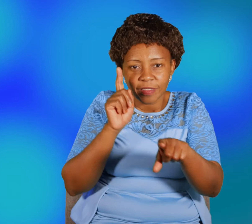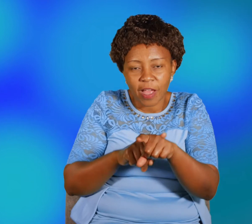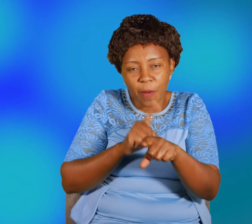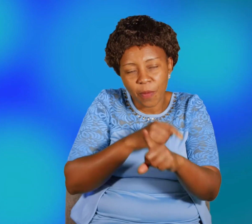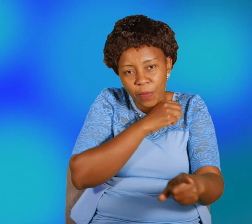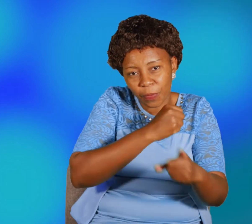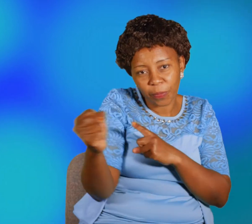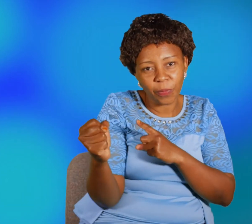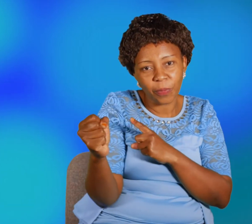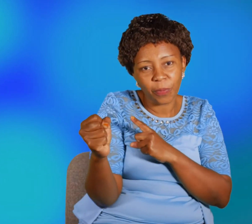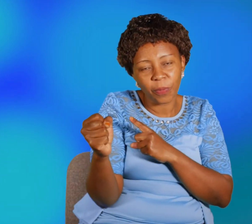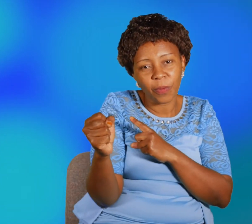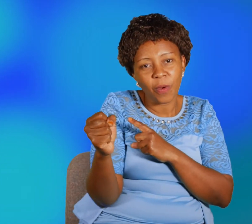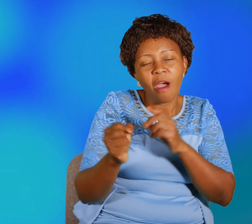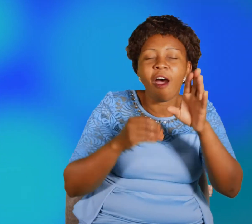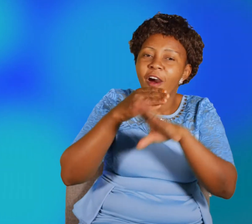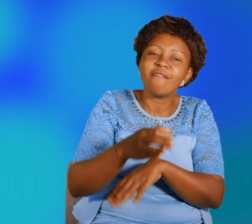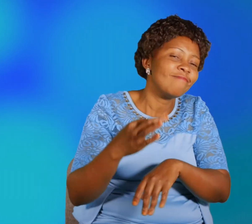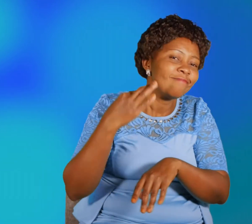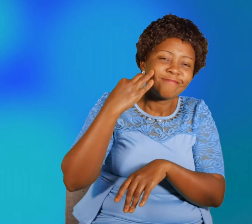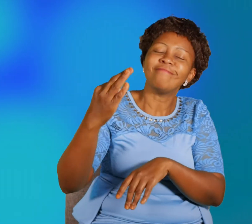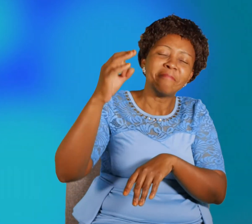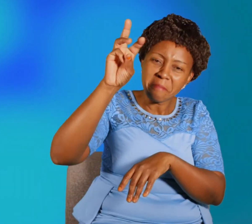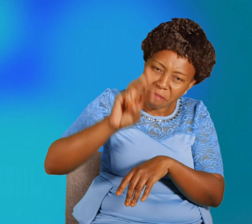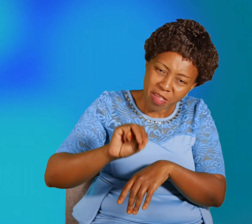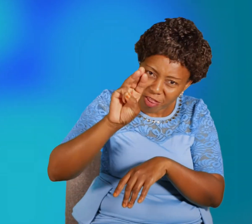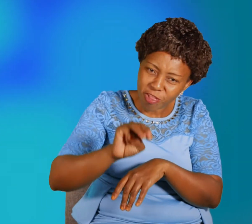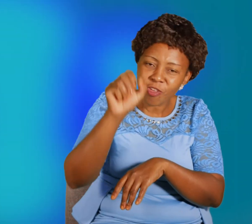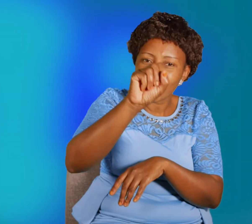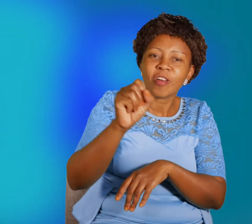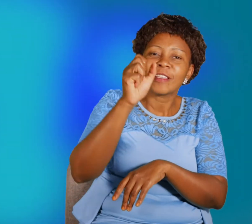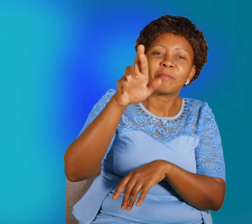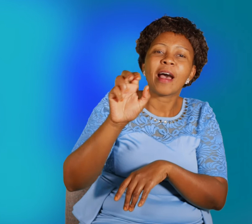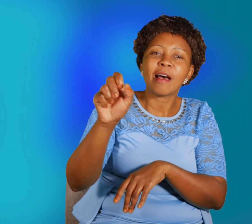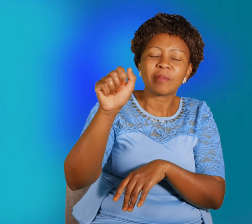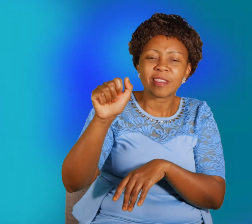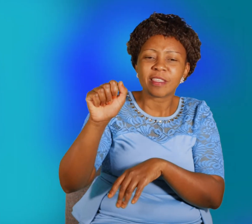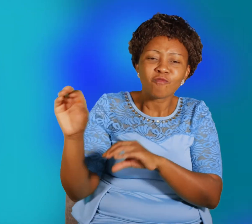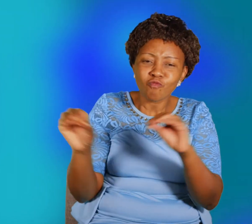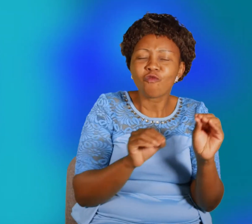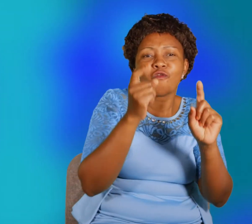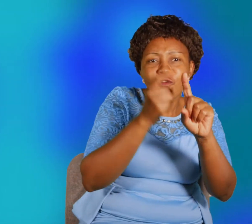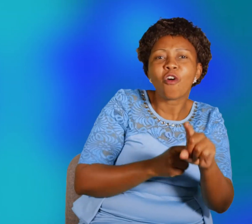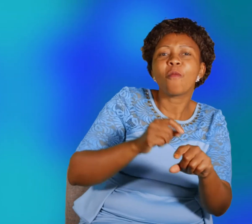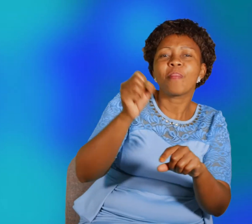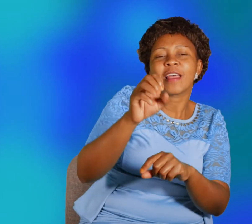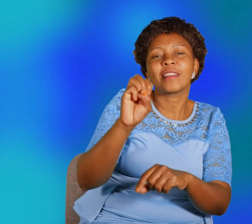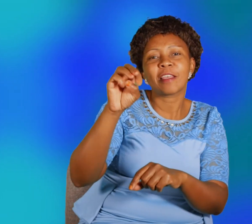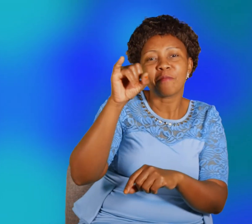During ejaculation, over 300 million sperms are released from the